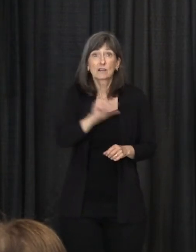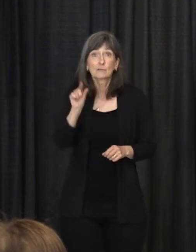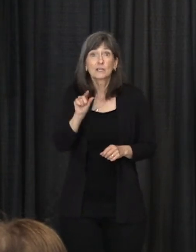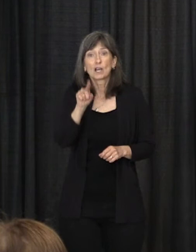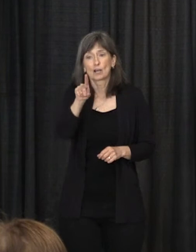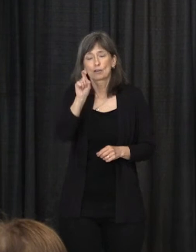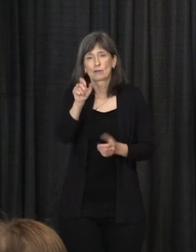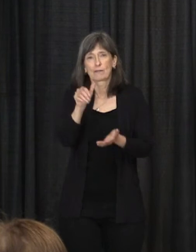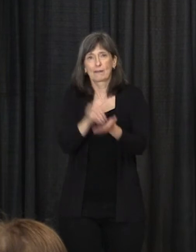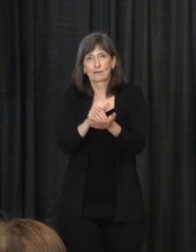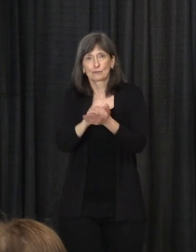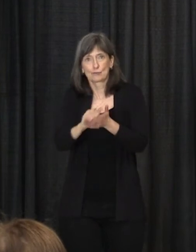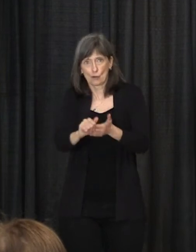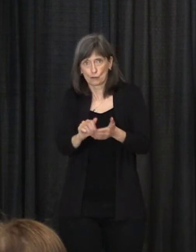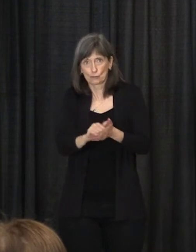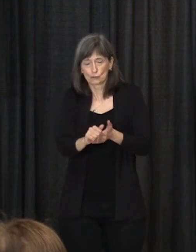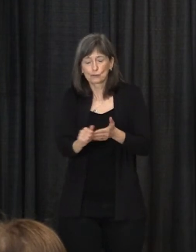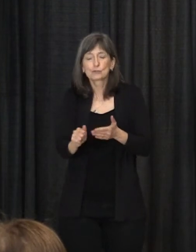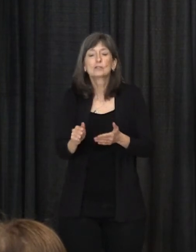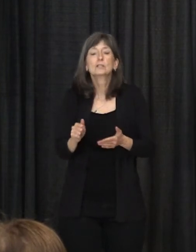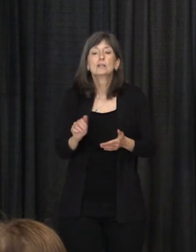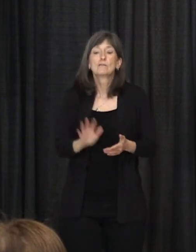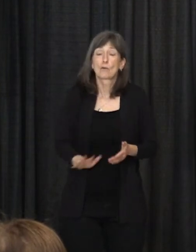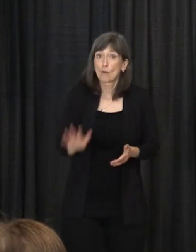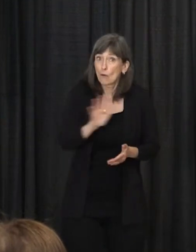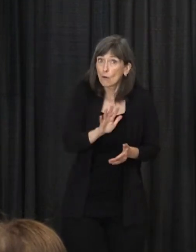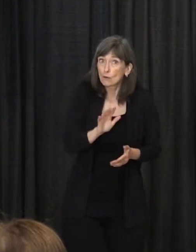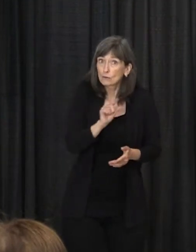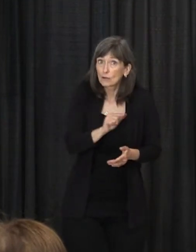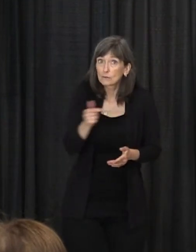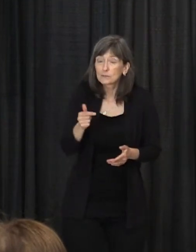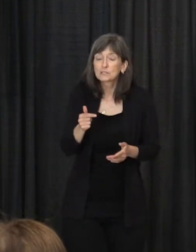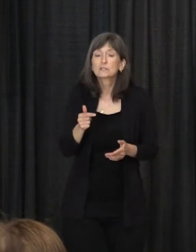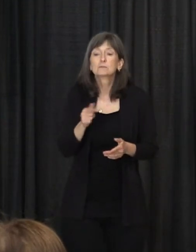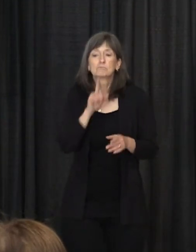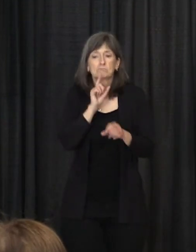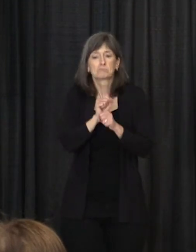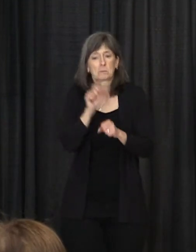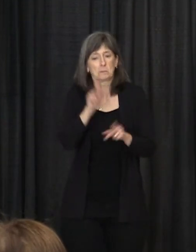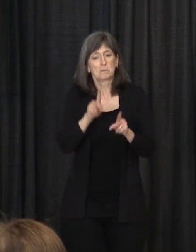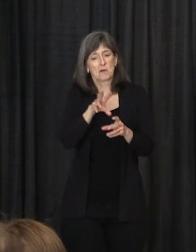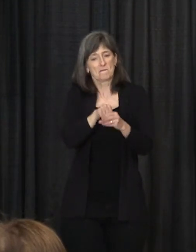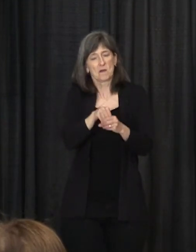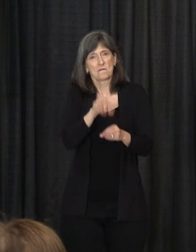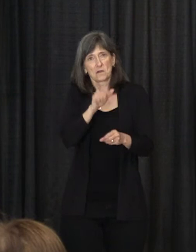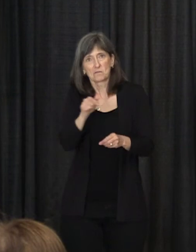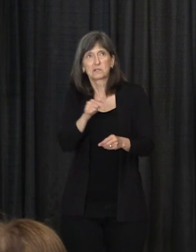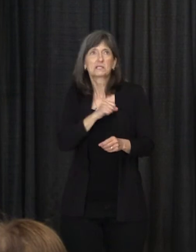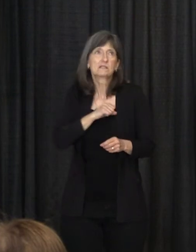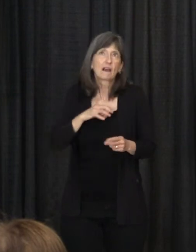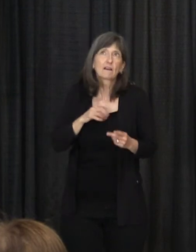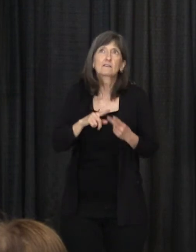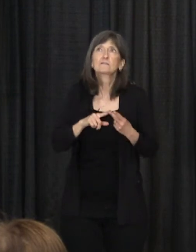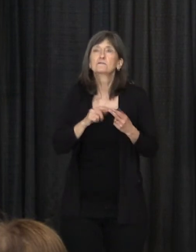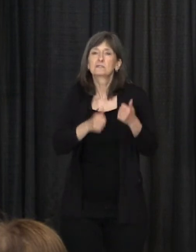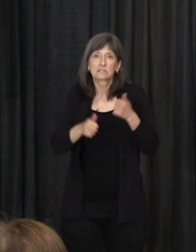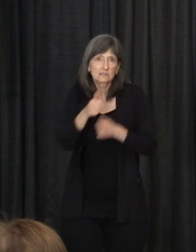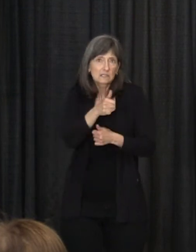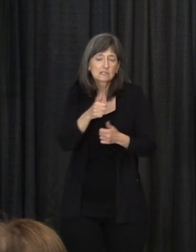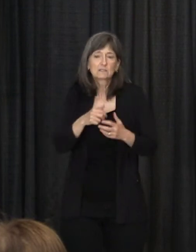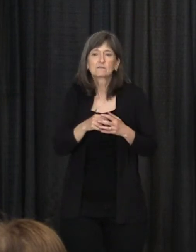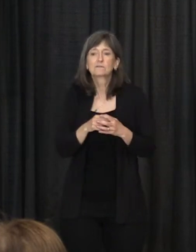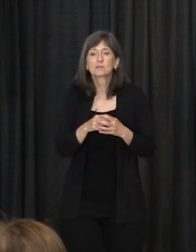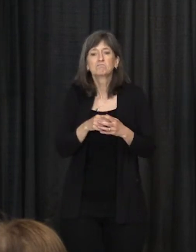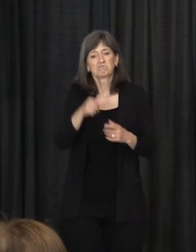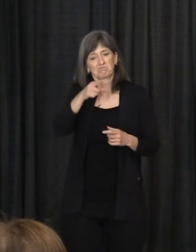government, pan-government, we have government officials, staff, executive that